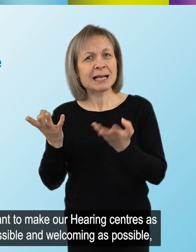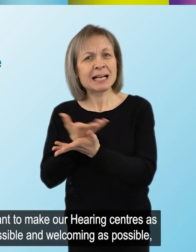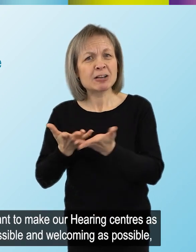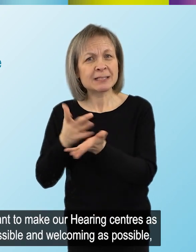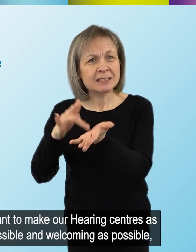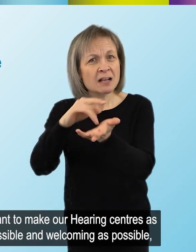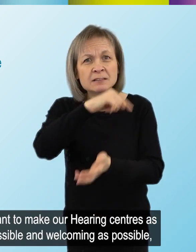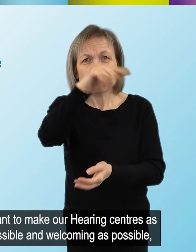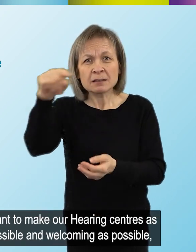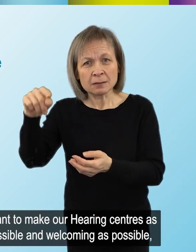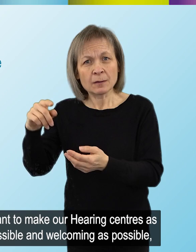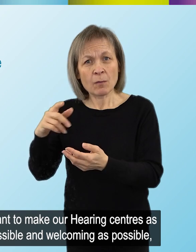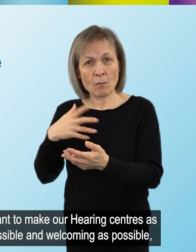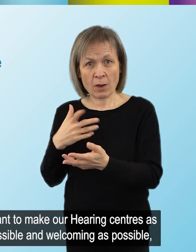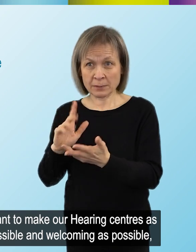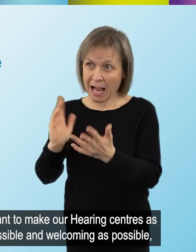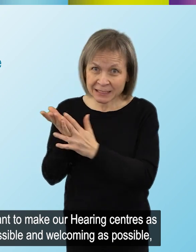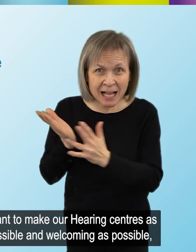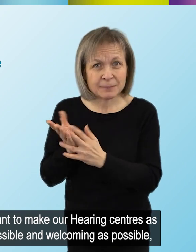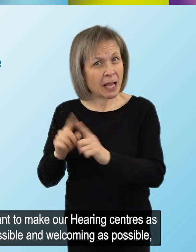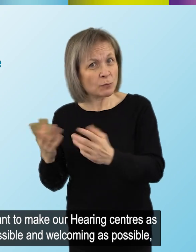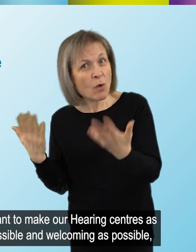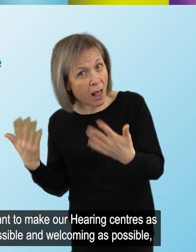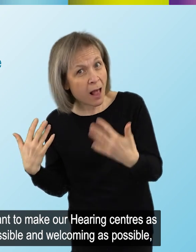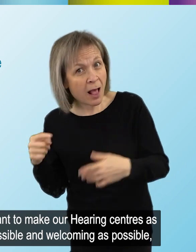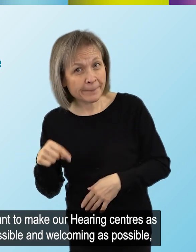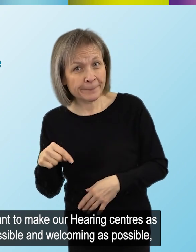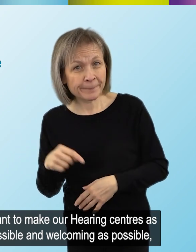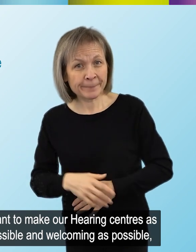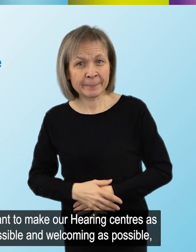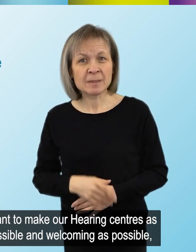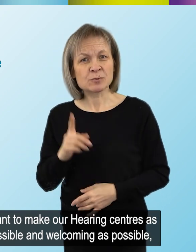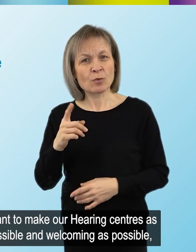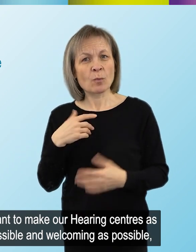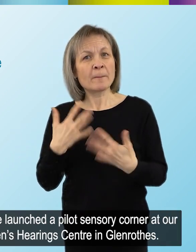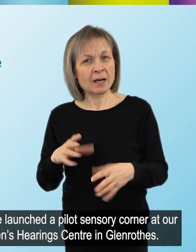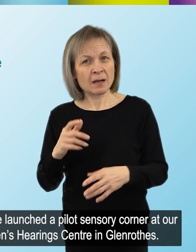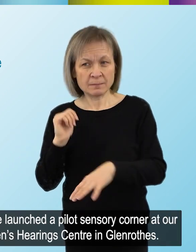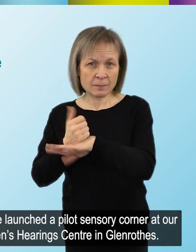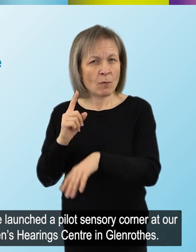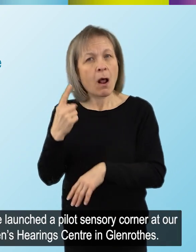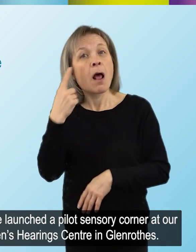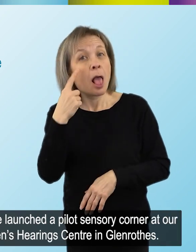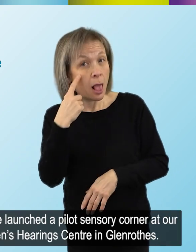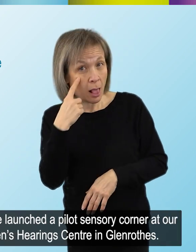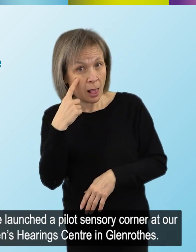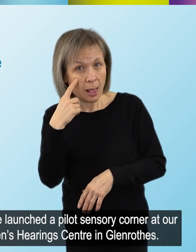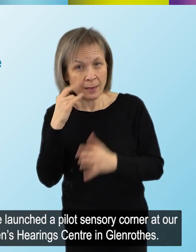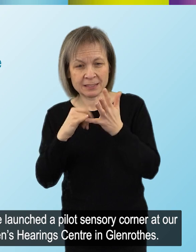We want to make our hearing centres as accessible and welcoming as possible, so we have launched a pilot sensory corner at our